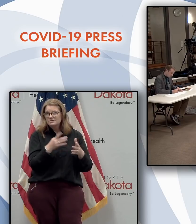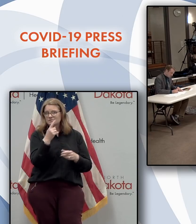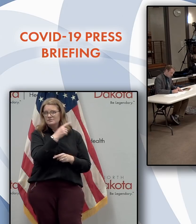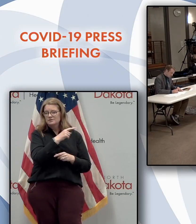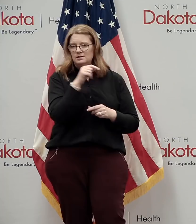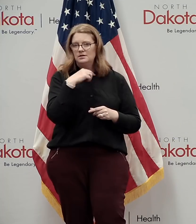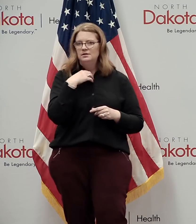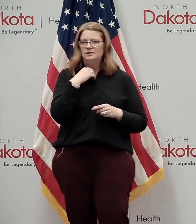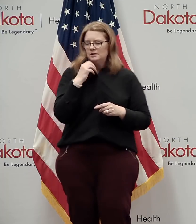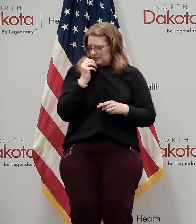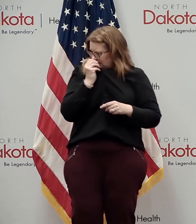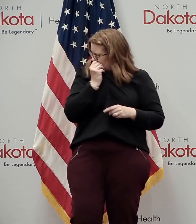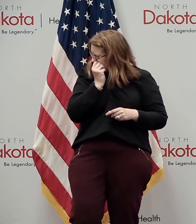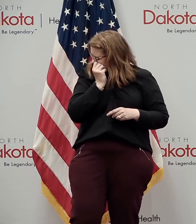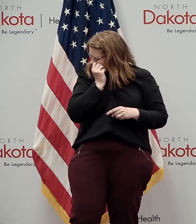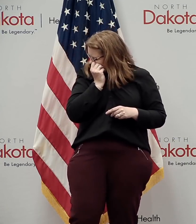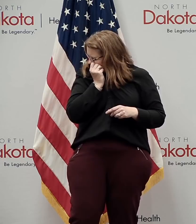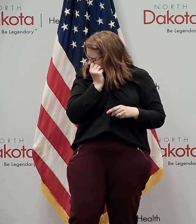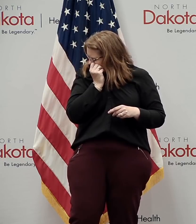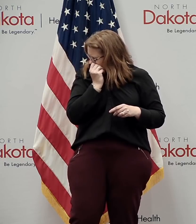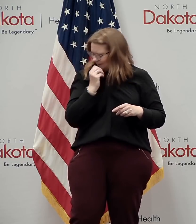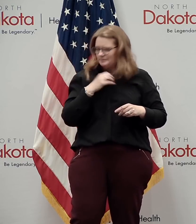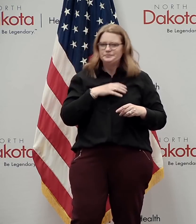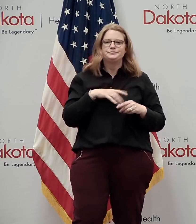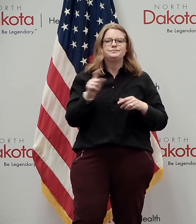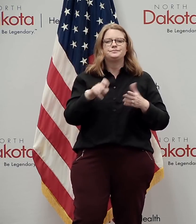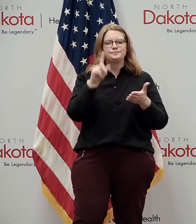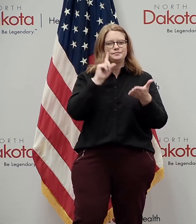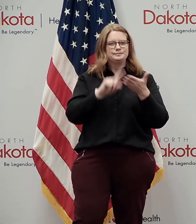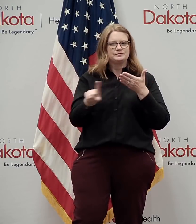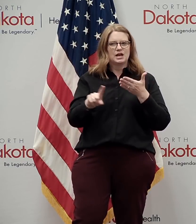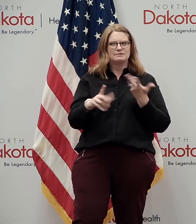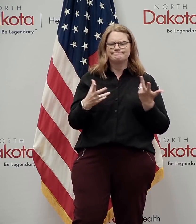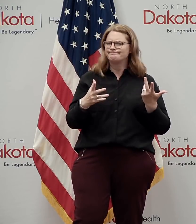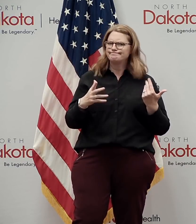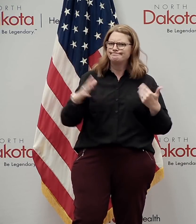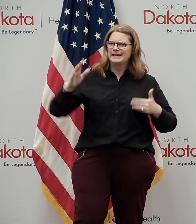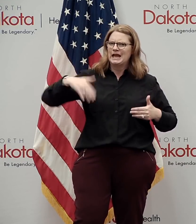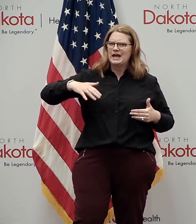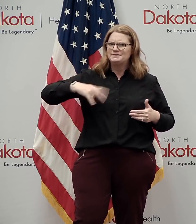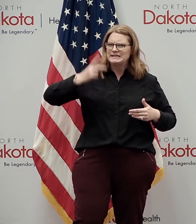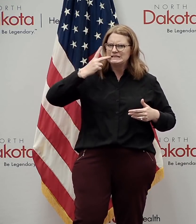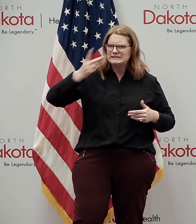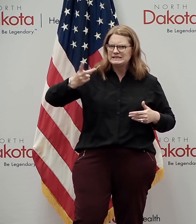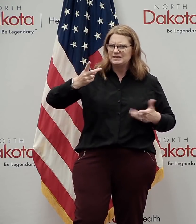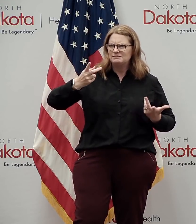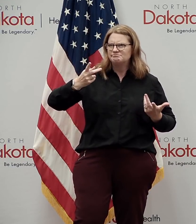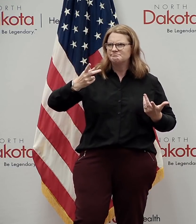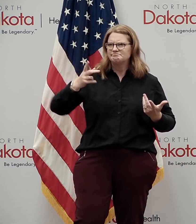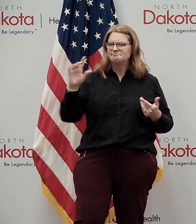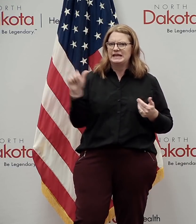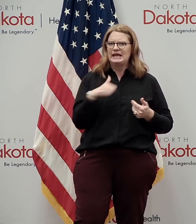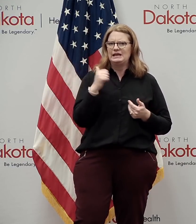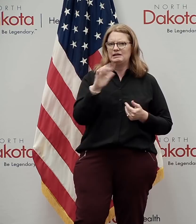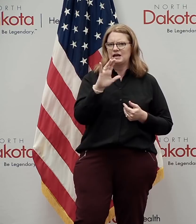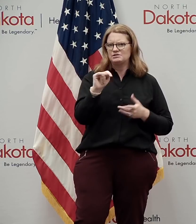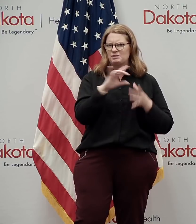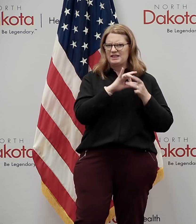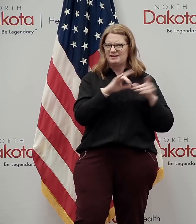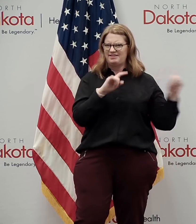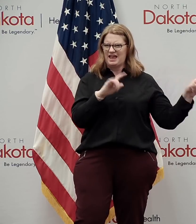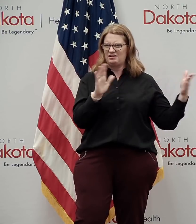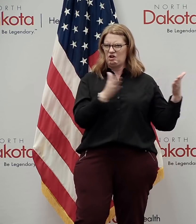goers? I can check on that. I have not seen or heard that there was any contact tracing related to